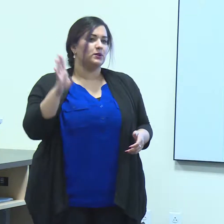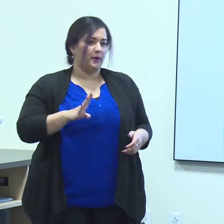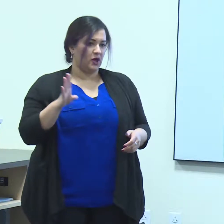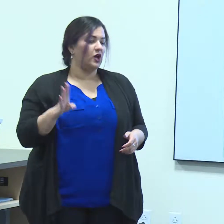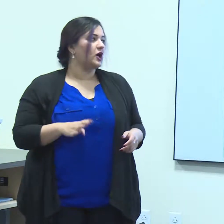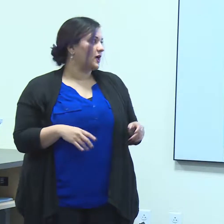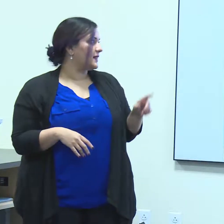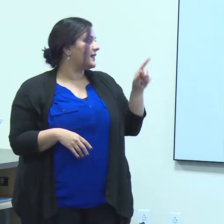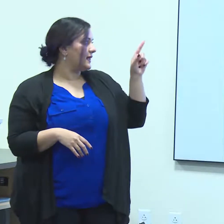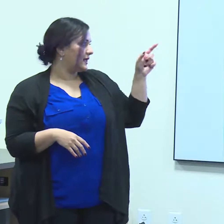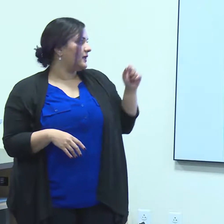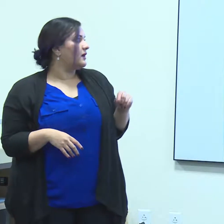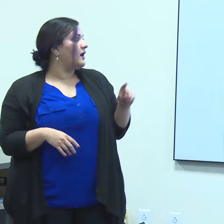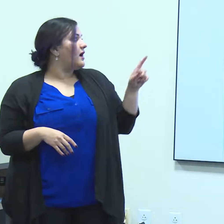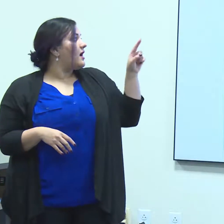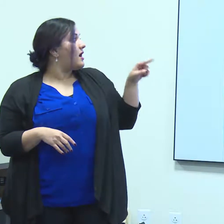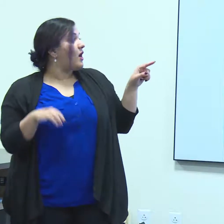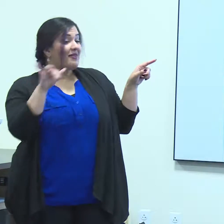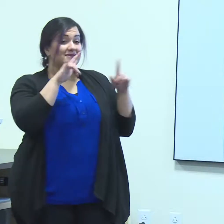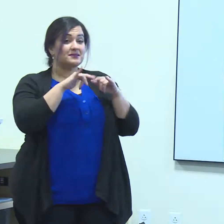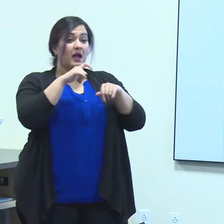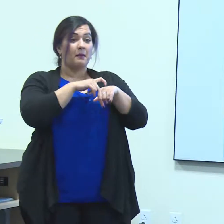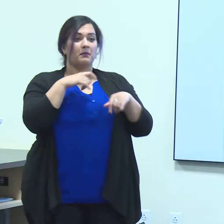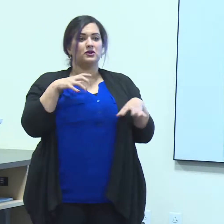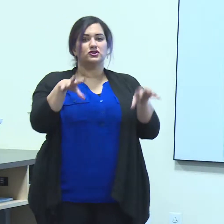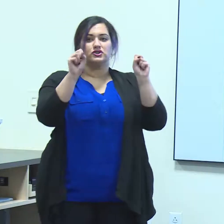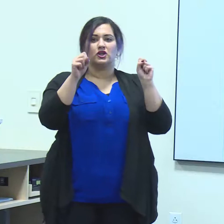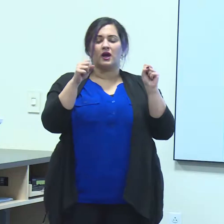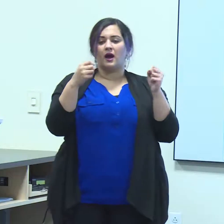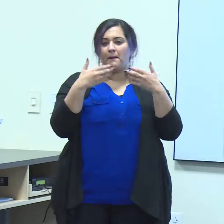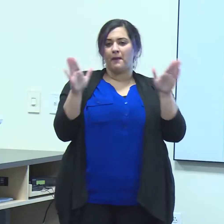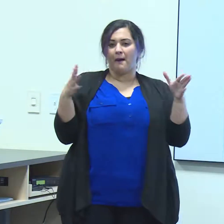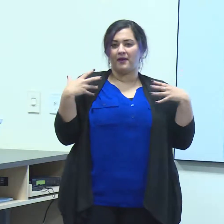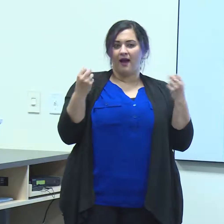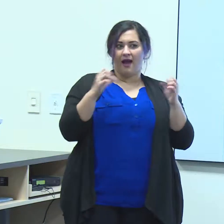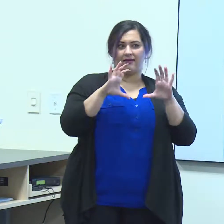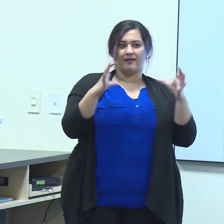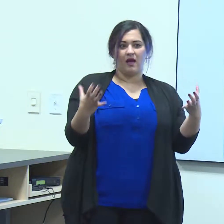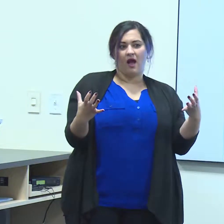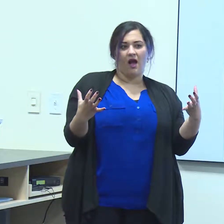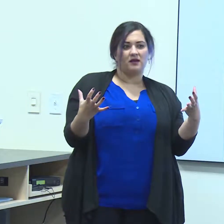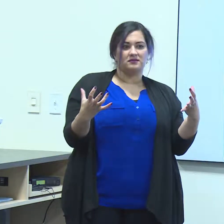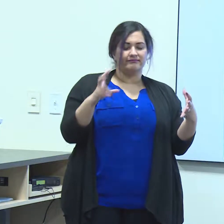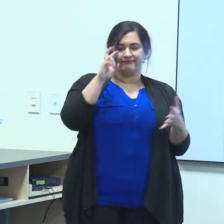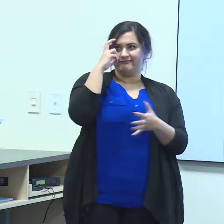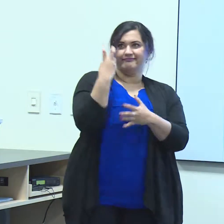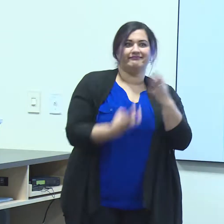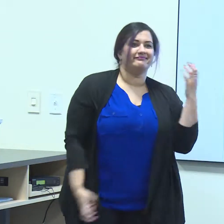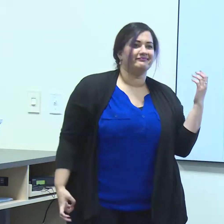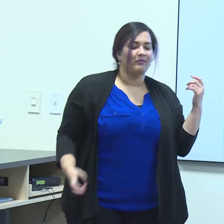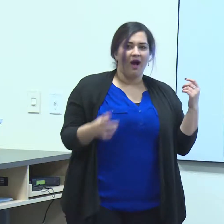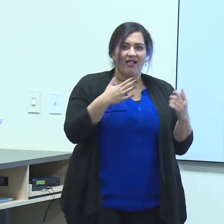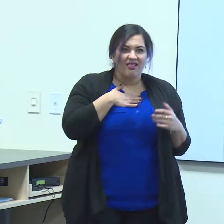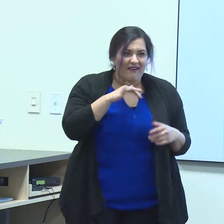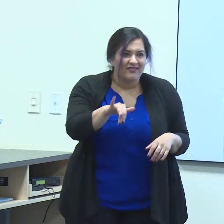graduate from UC Berkeley. Also, at the same time, I took a public health class and just fell in love with